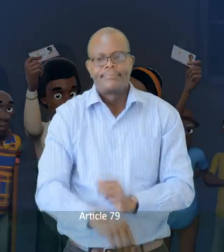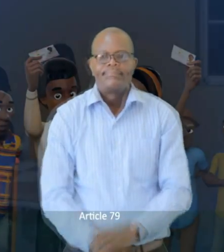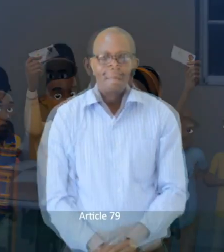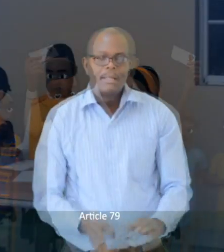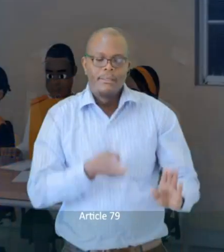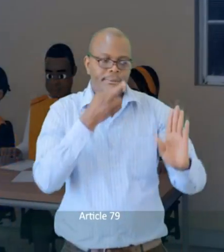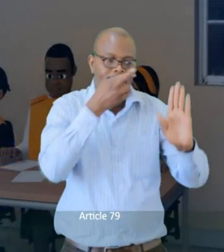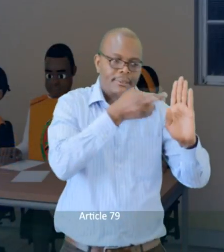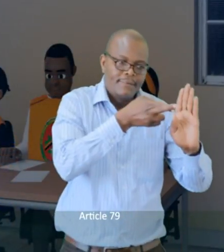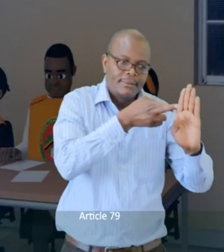Article 79.